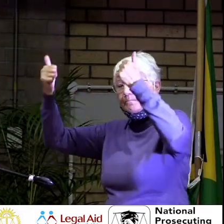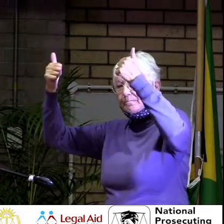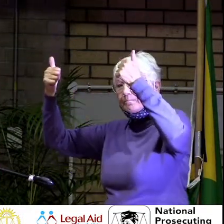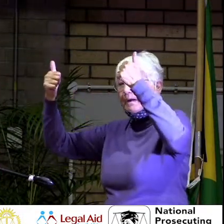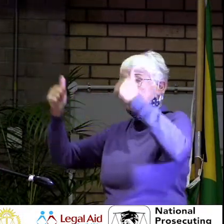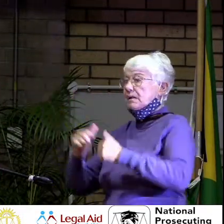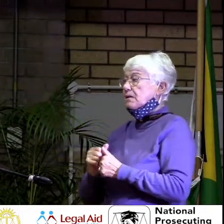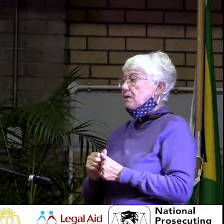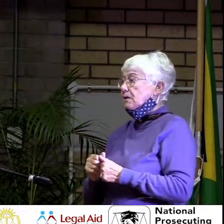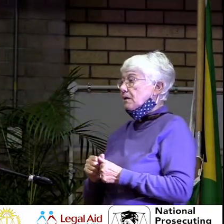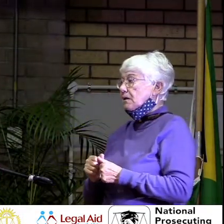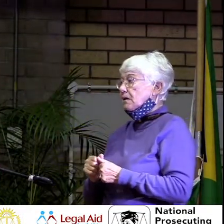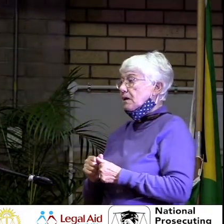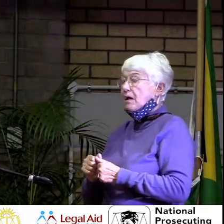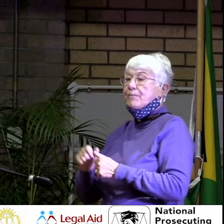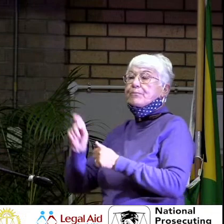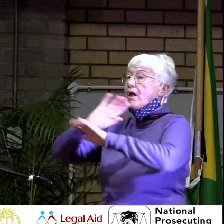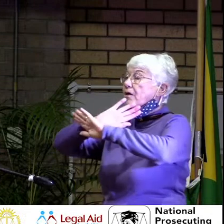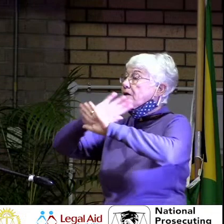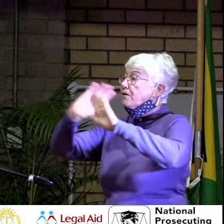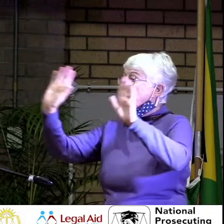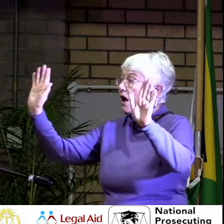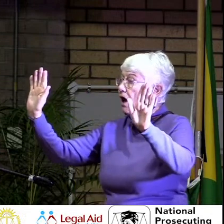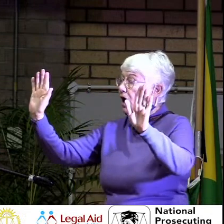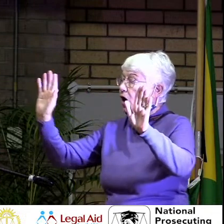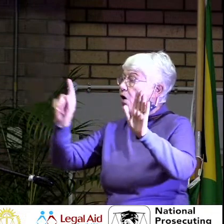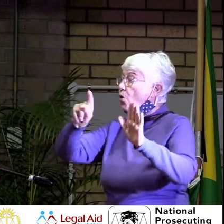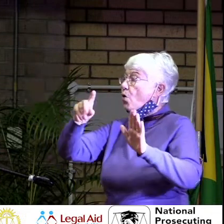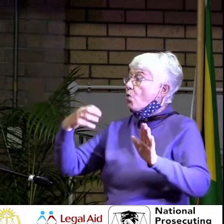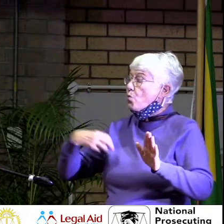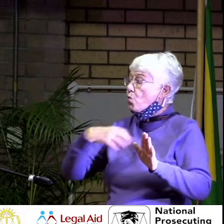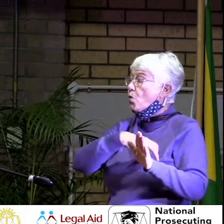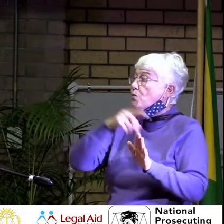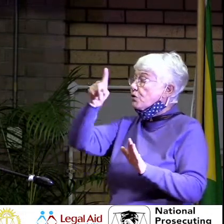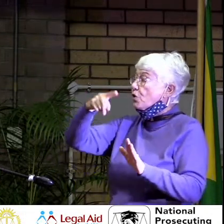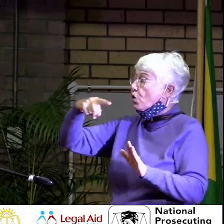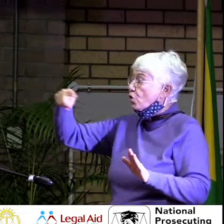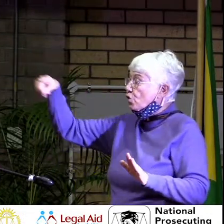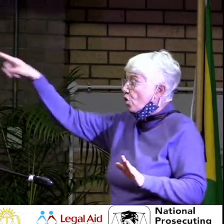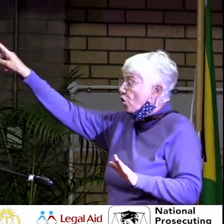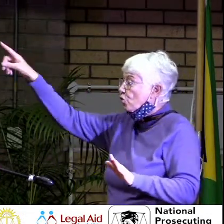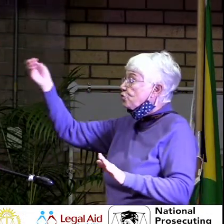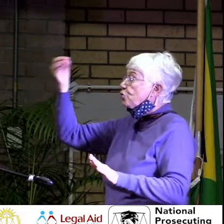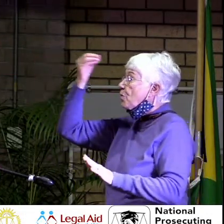No woman must be turned away from a police station without a proper investigation.